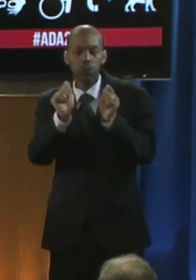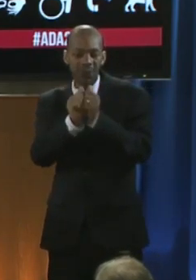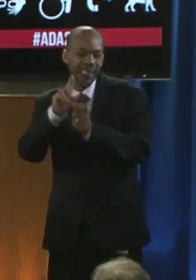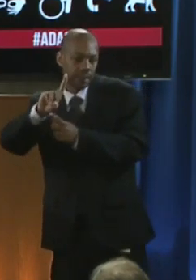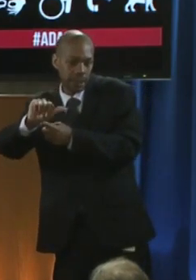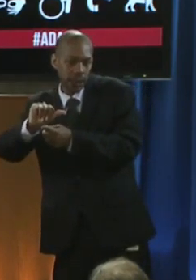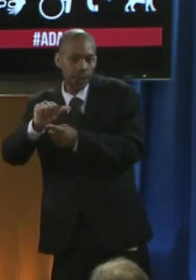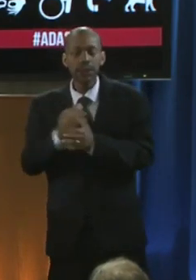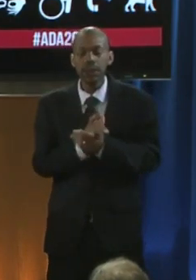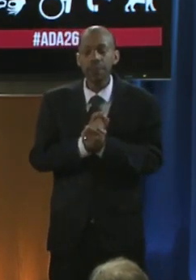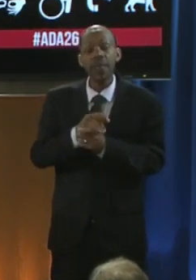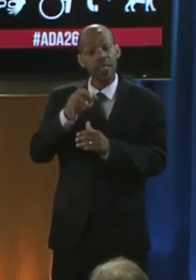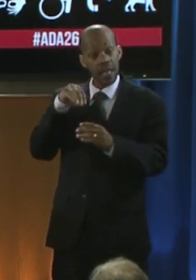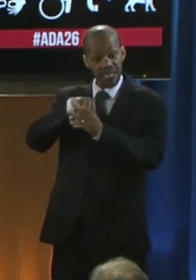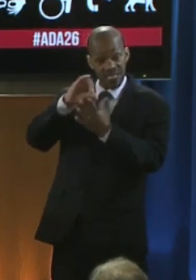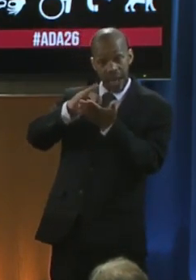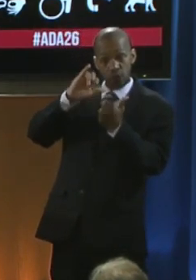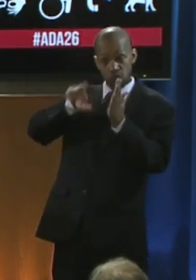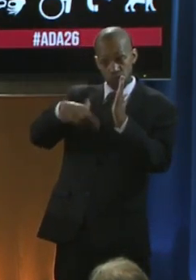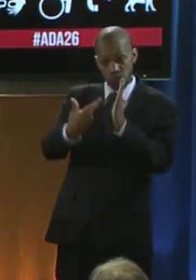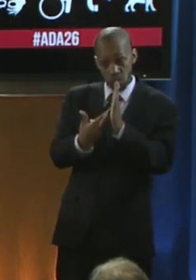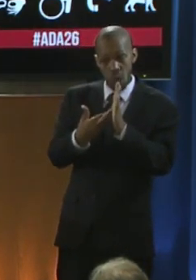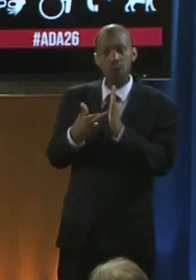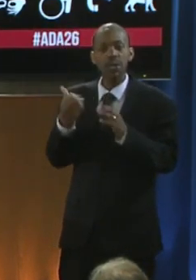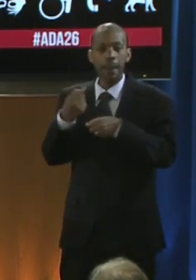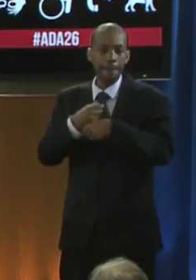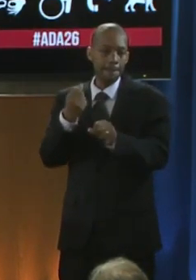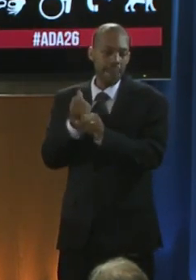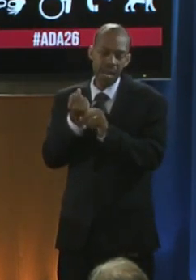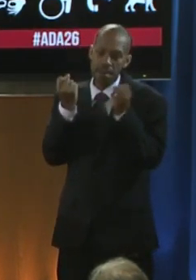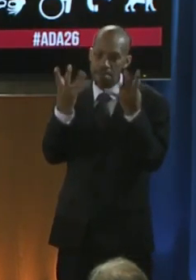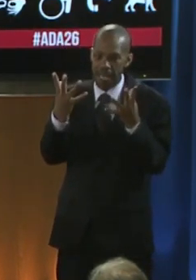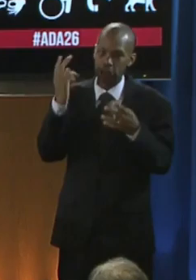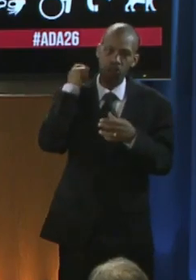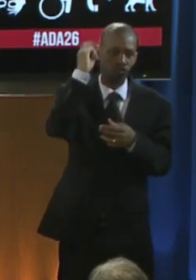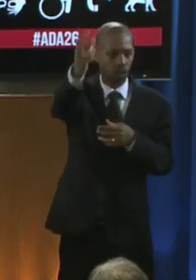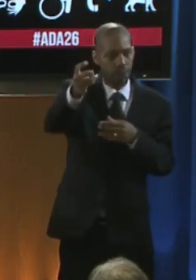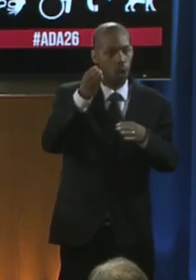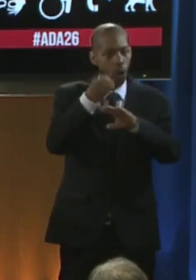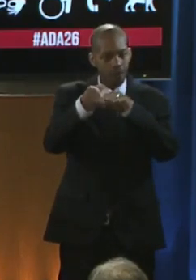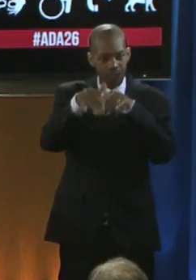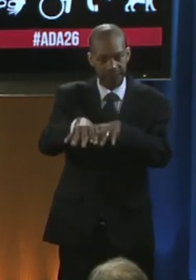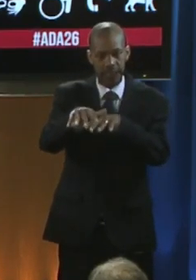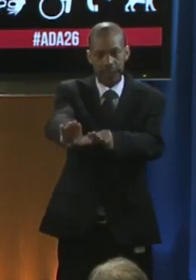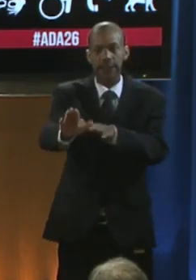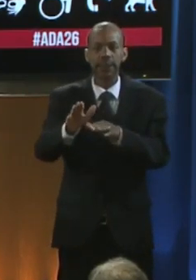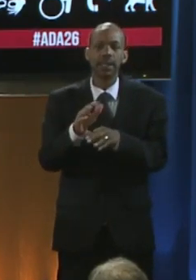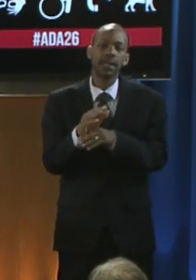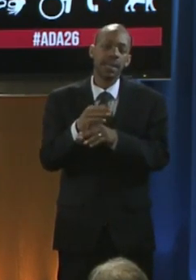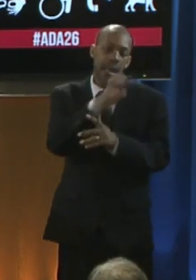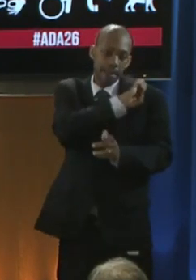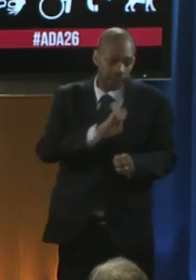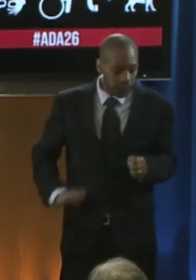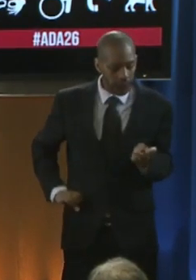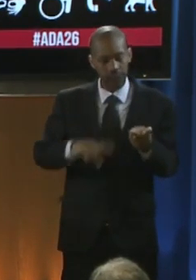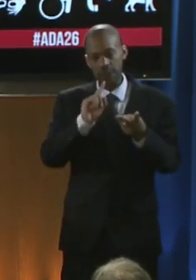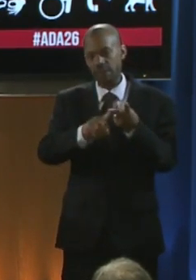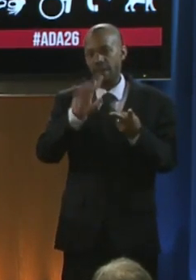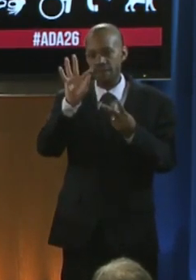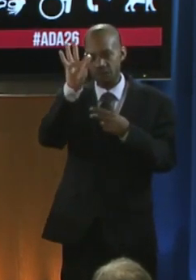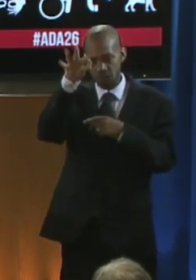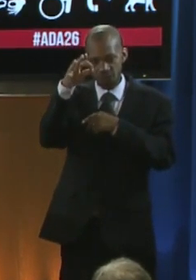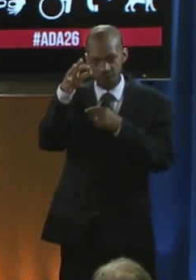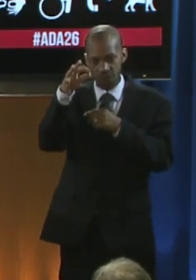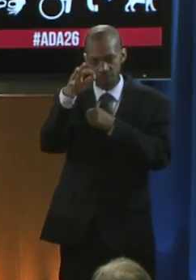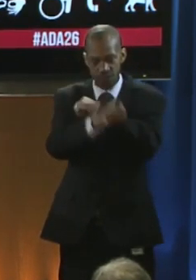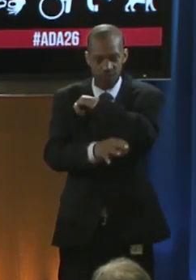Disabilities. In this role, the Special Advisor has made countless trips abroad, engaging our embassies, foreign governments, and members